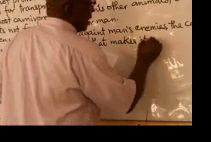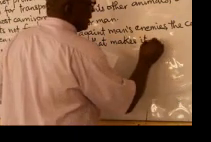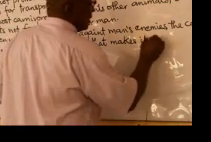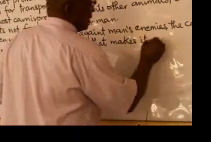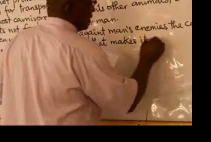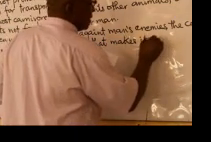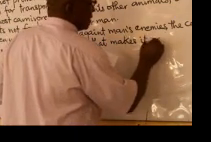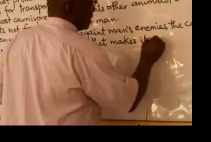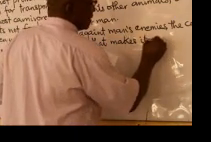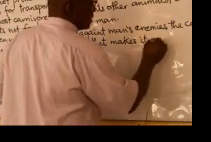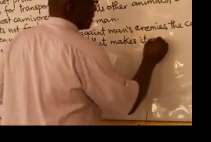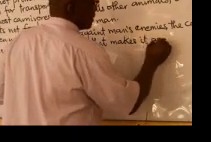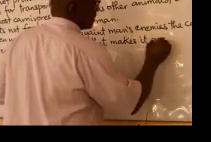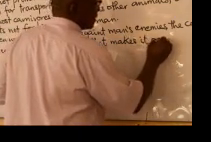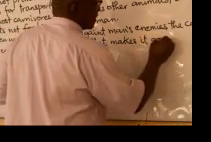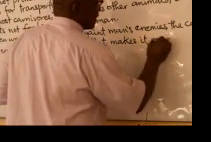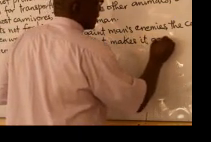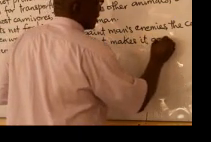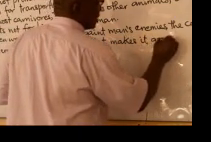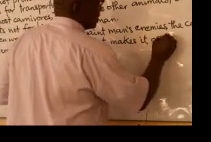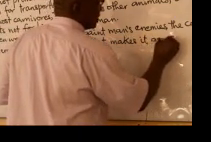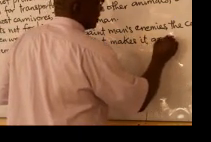an asset